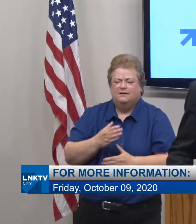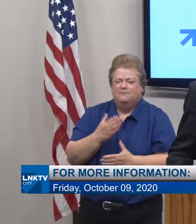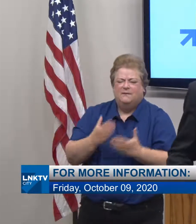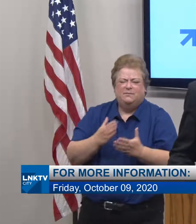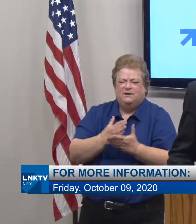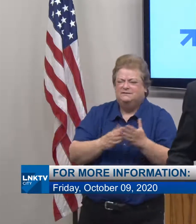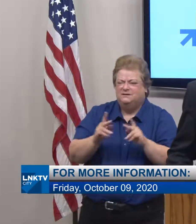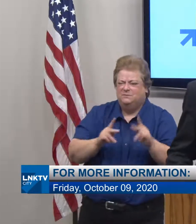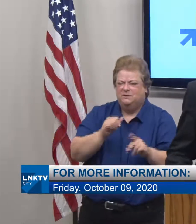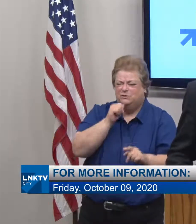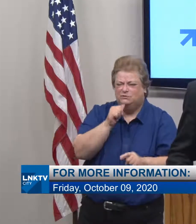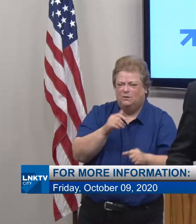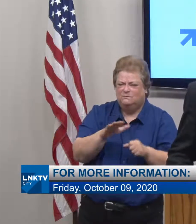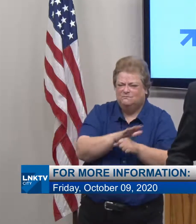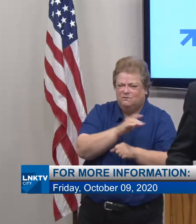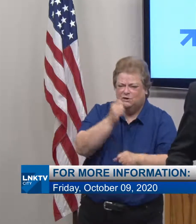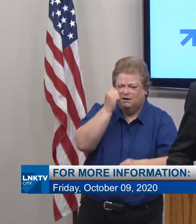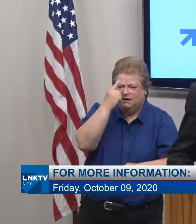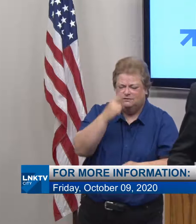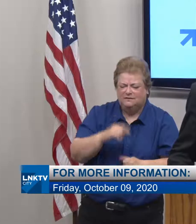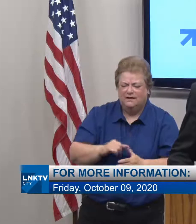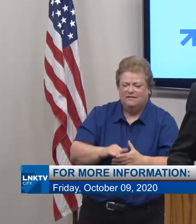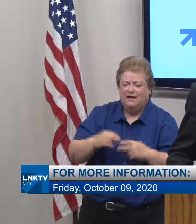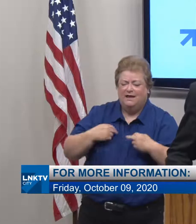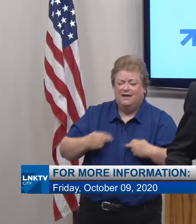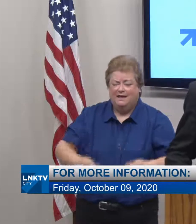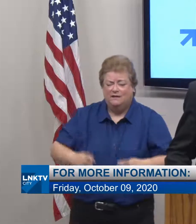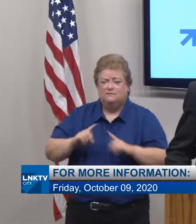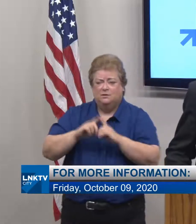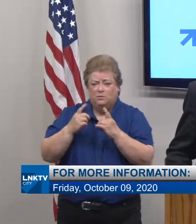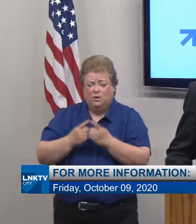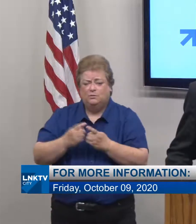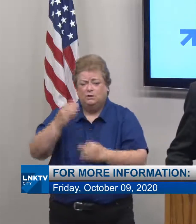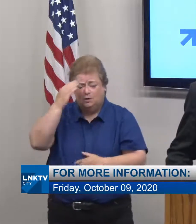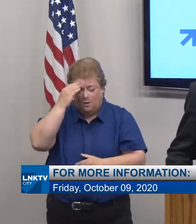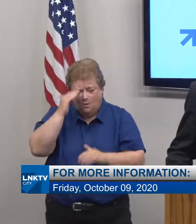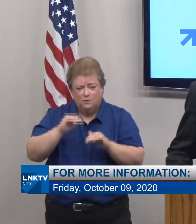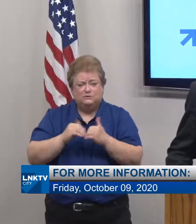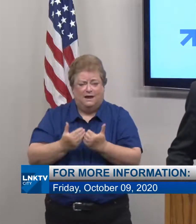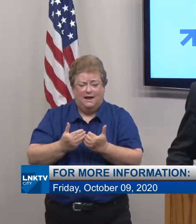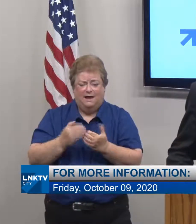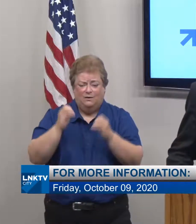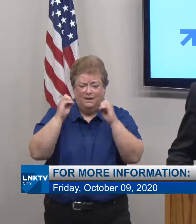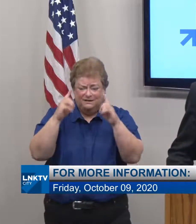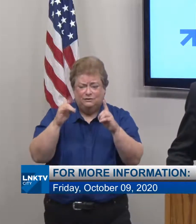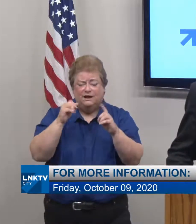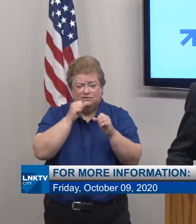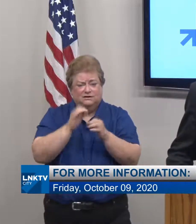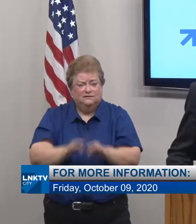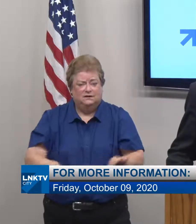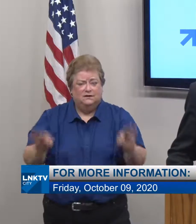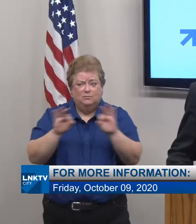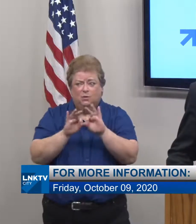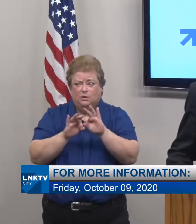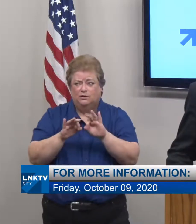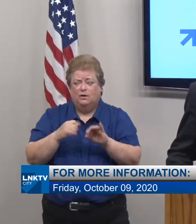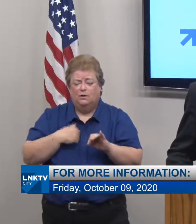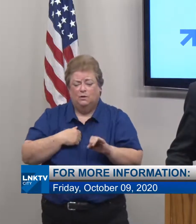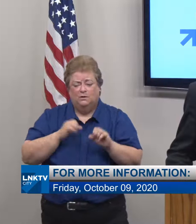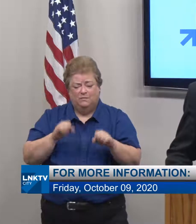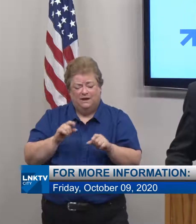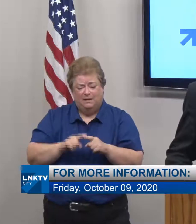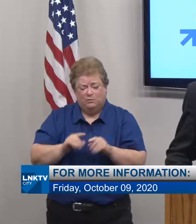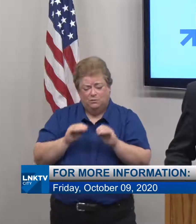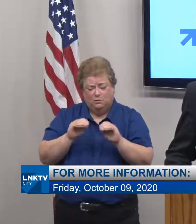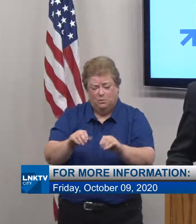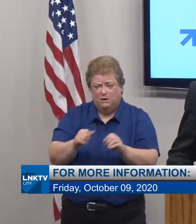that the health department knows how important education is in this community. And so we've been able to put a plan together that we